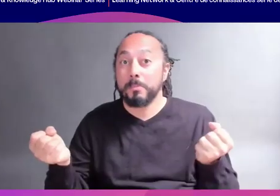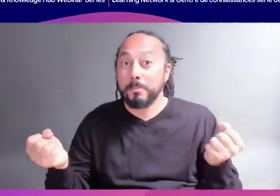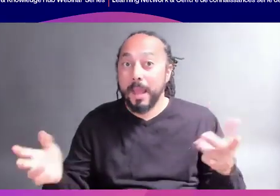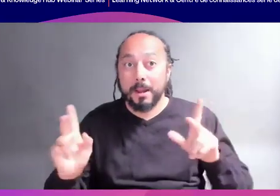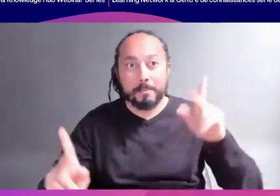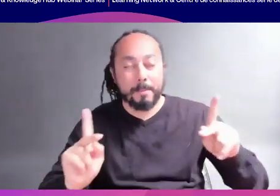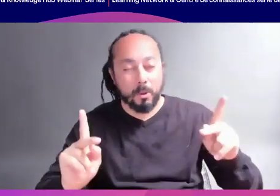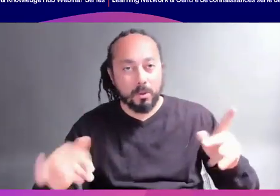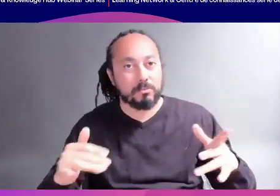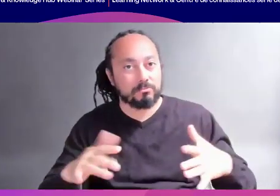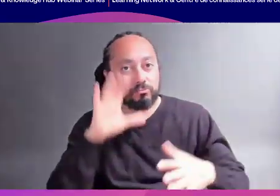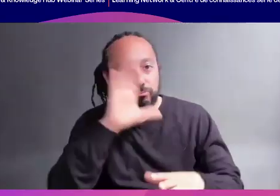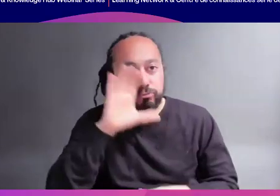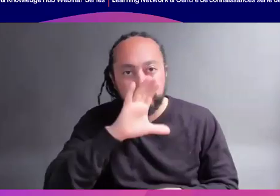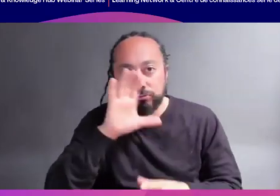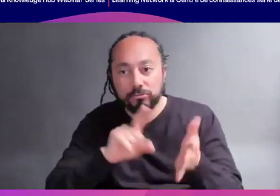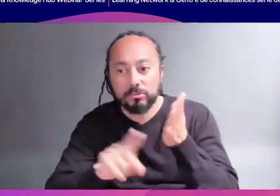and doing it quite well.